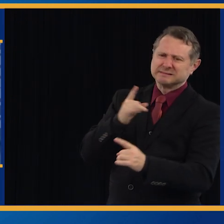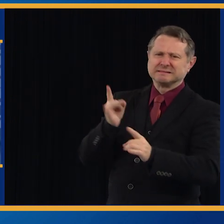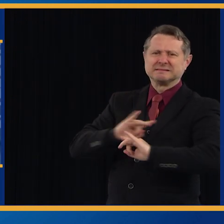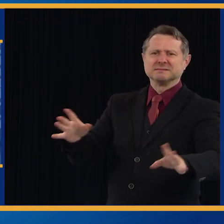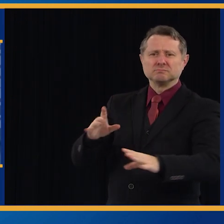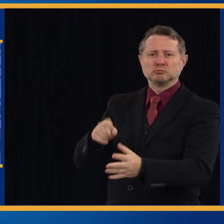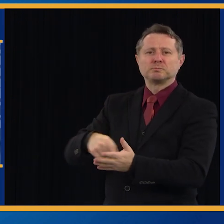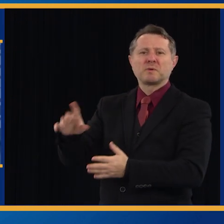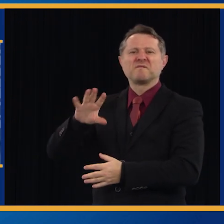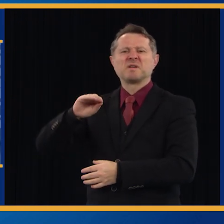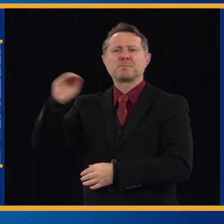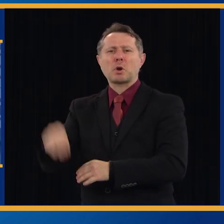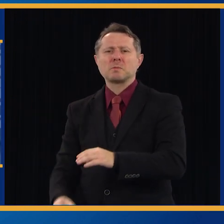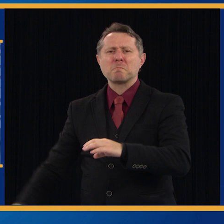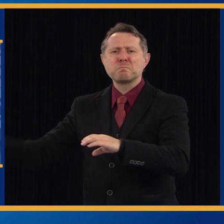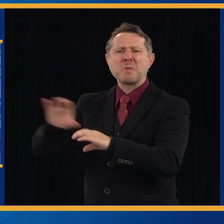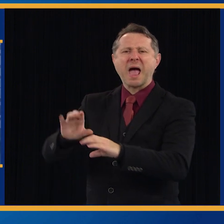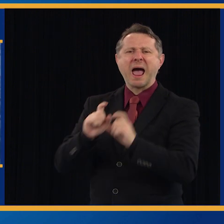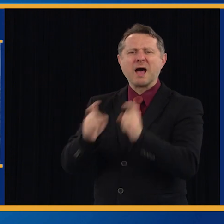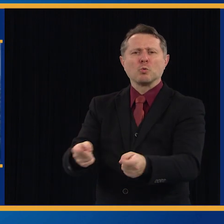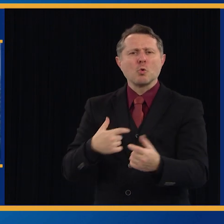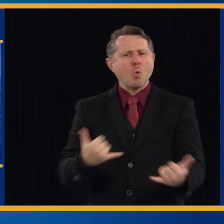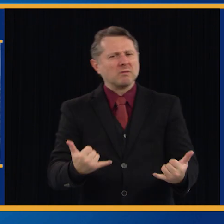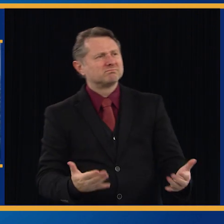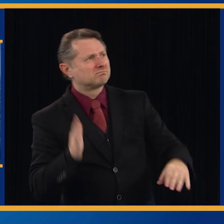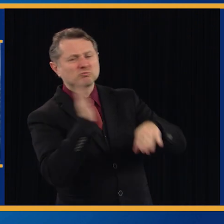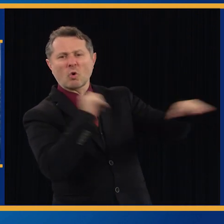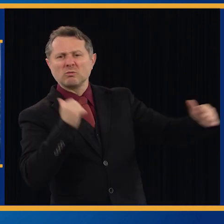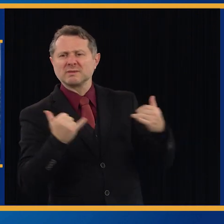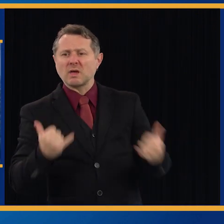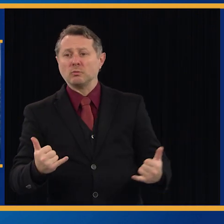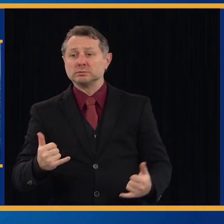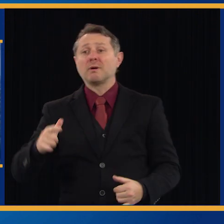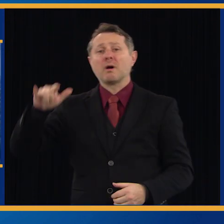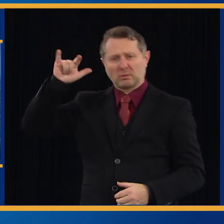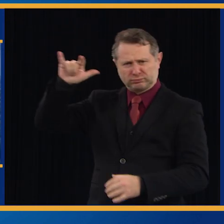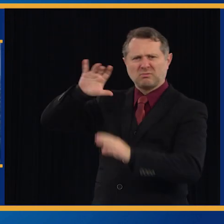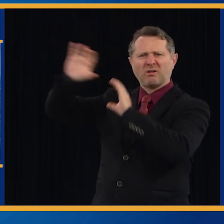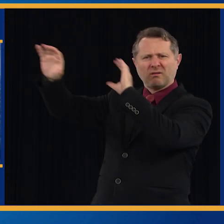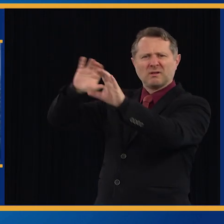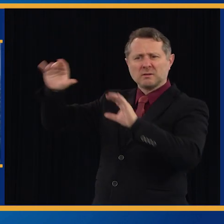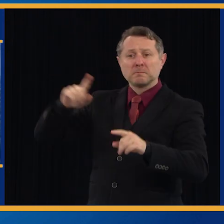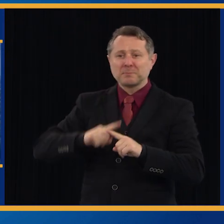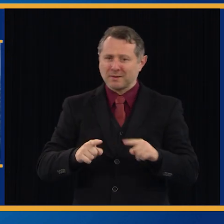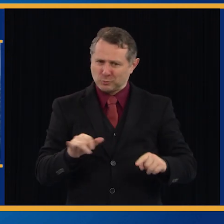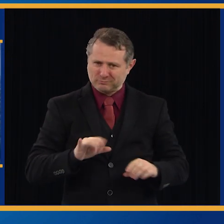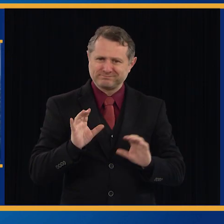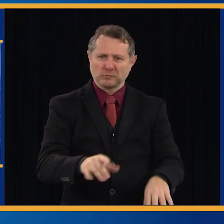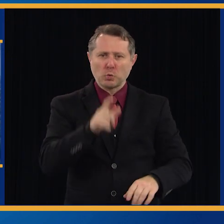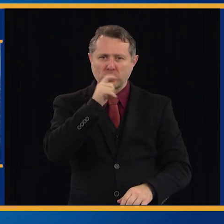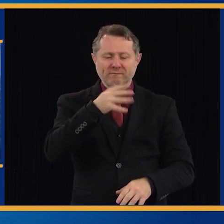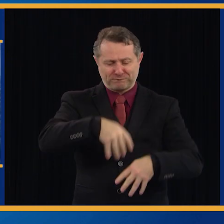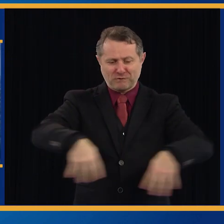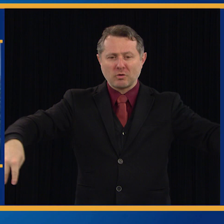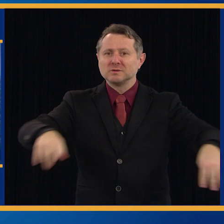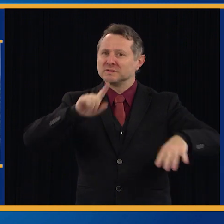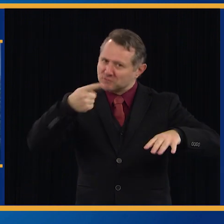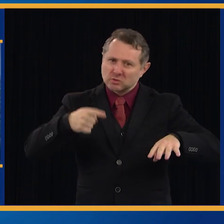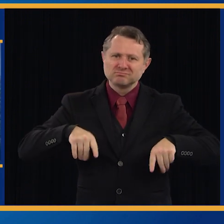Yes, airlines, also frontline workers. Also, we have a